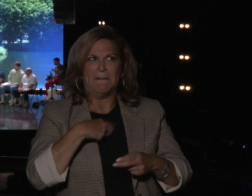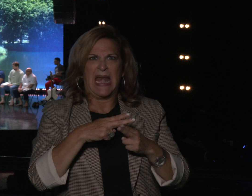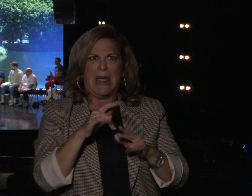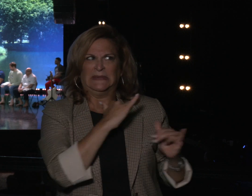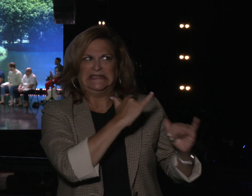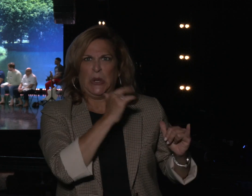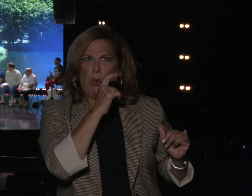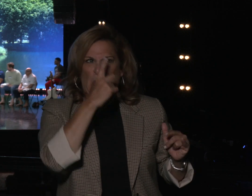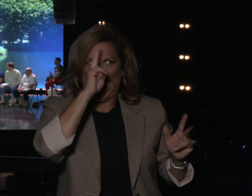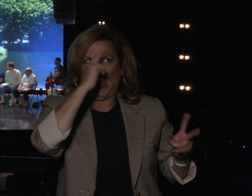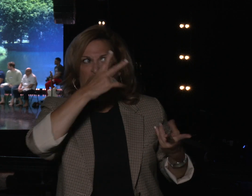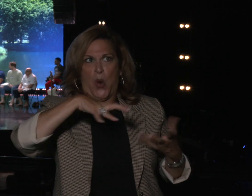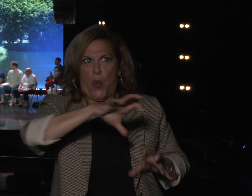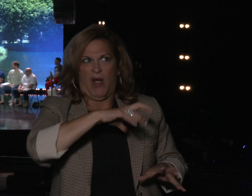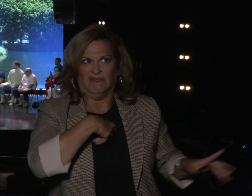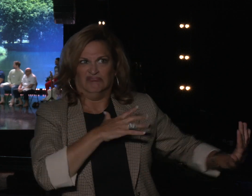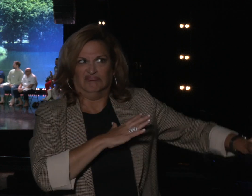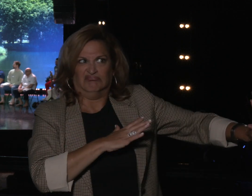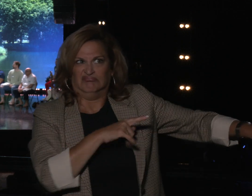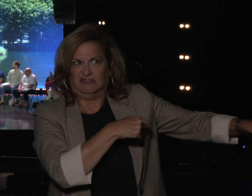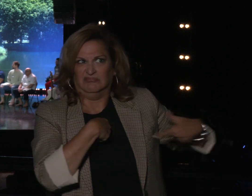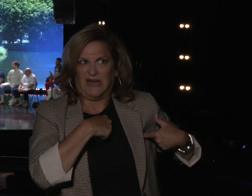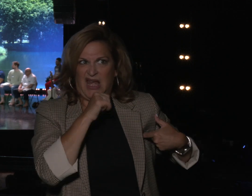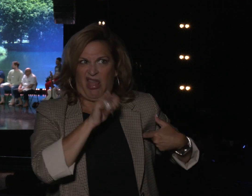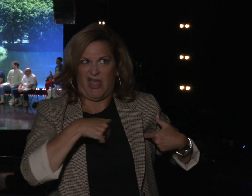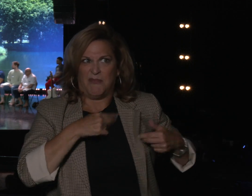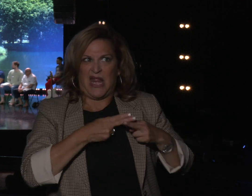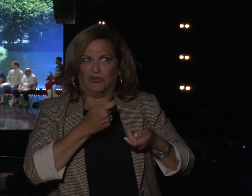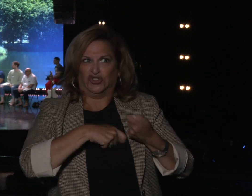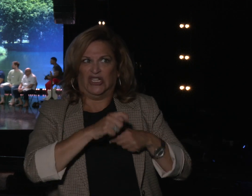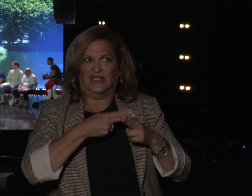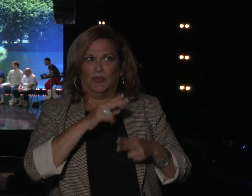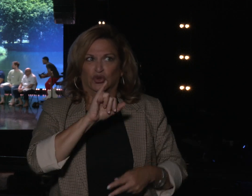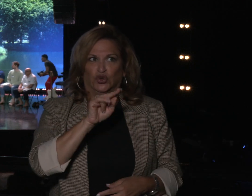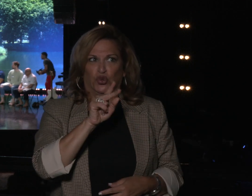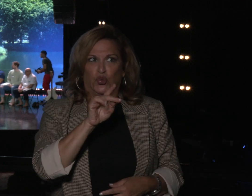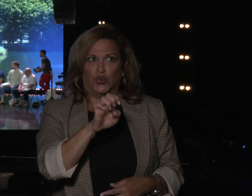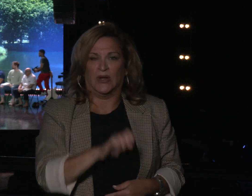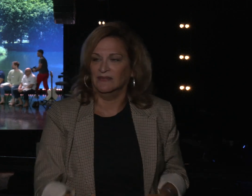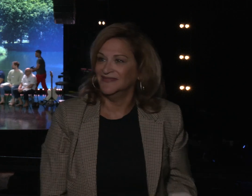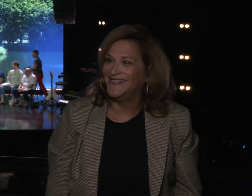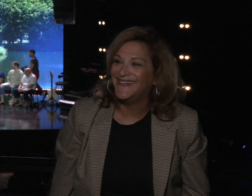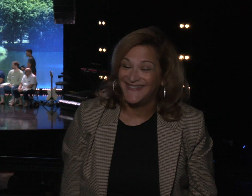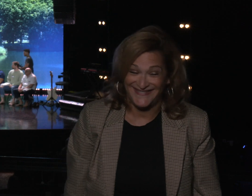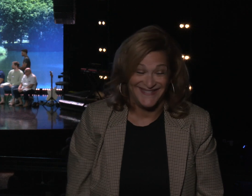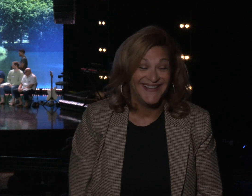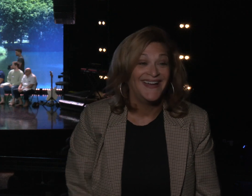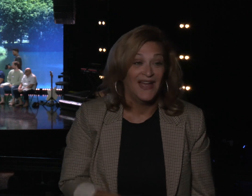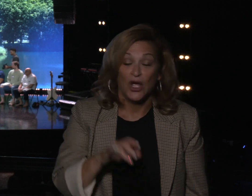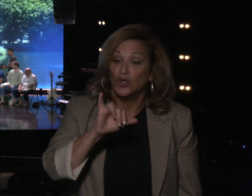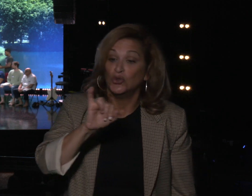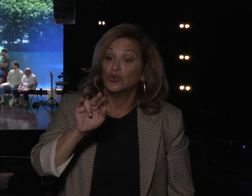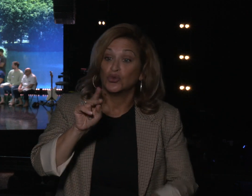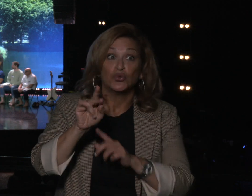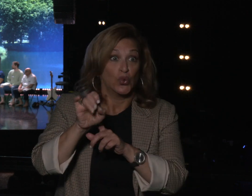Judas. And so he's over here, and we don't know much about Jude except he asked the question. He says, Jesus, are you